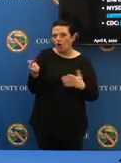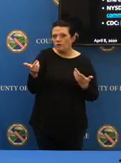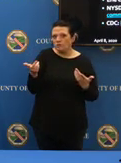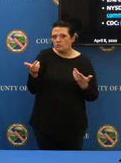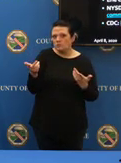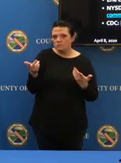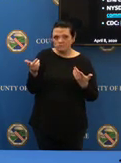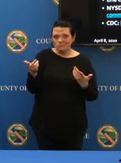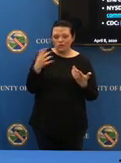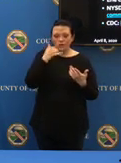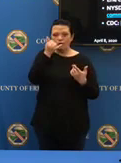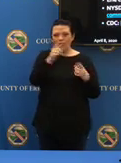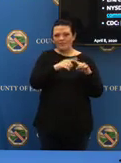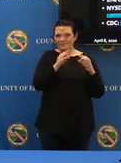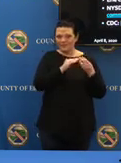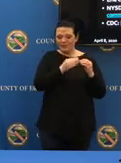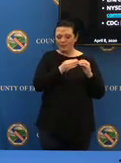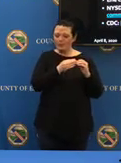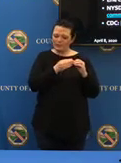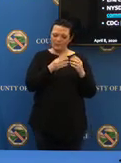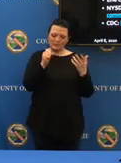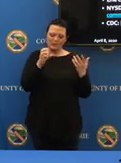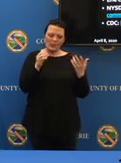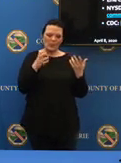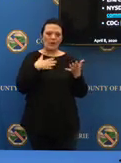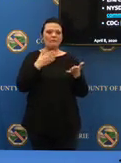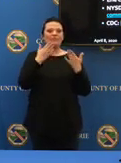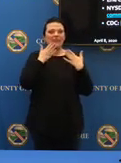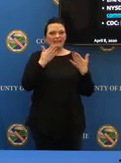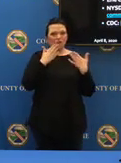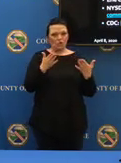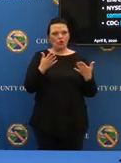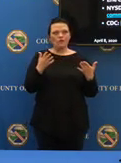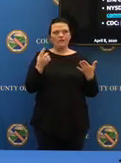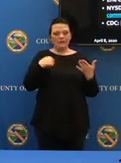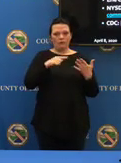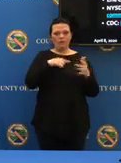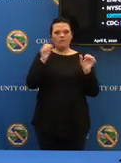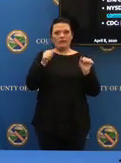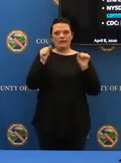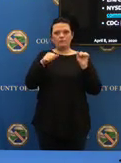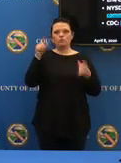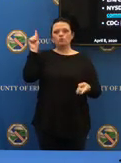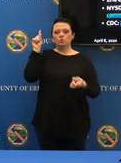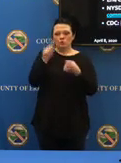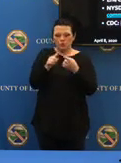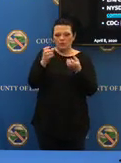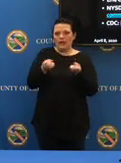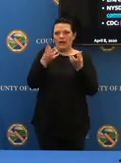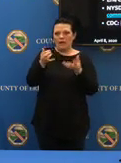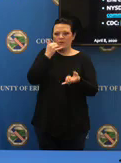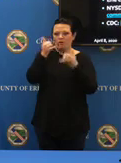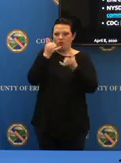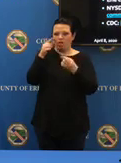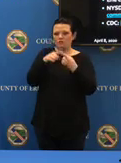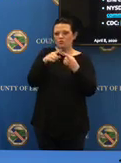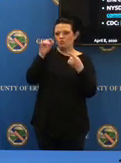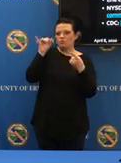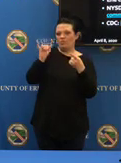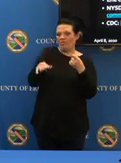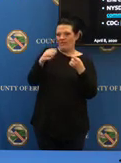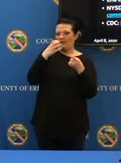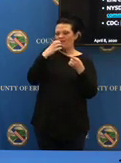call a different number. So I'm thankful that we've been able to reduce the number of calls to the hotline from a standpoint